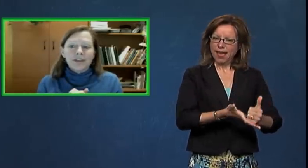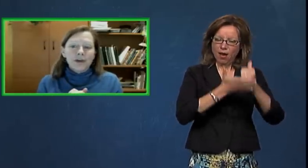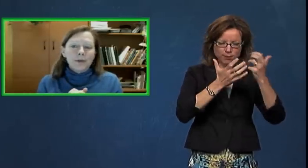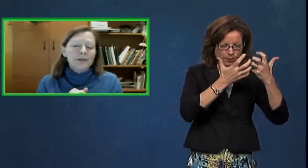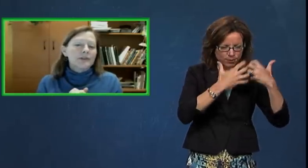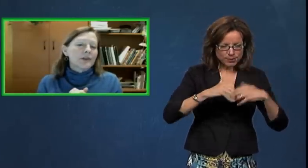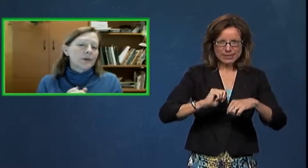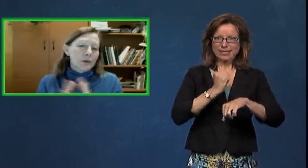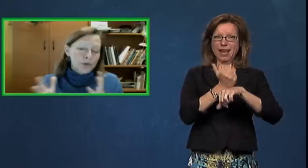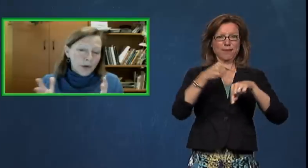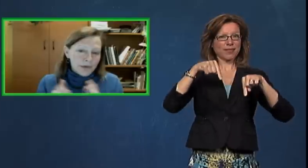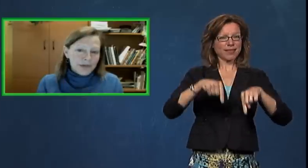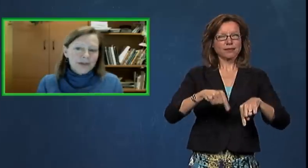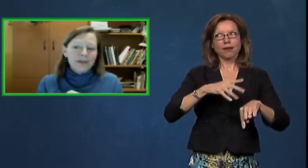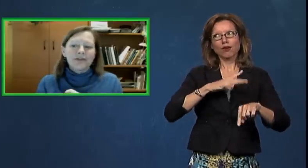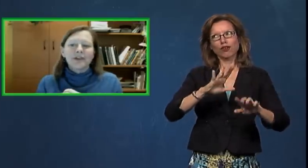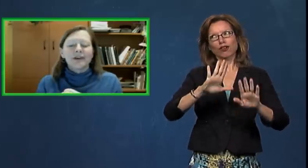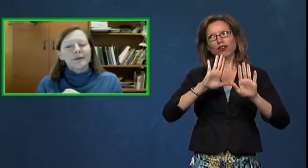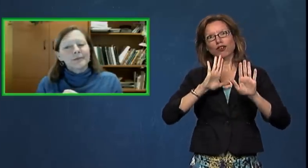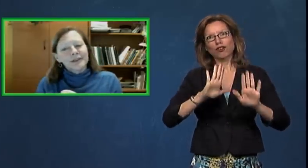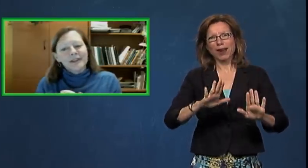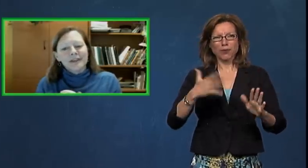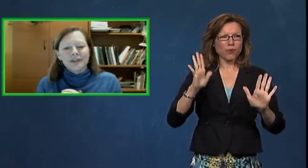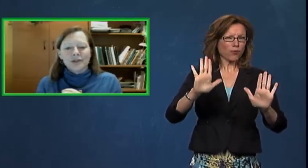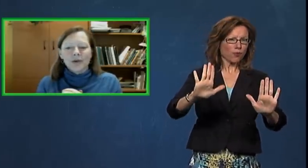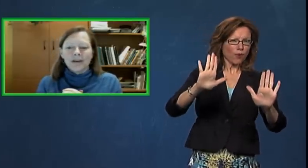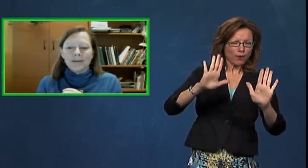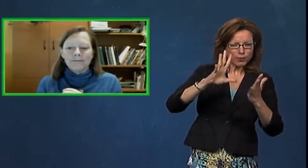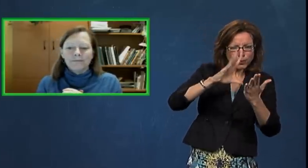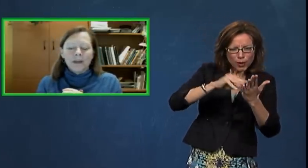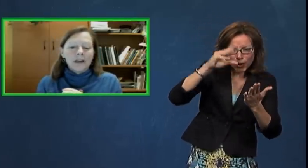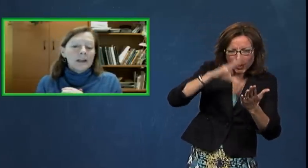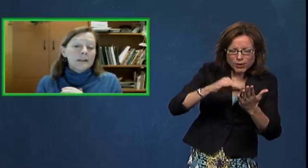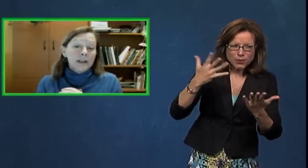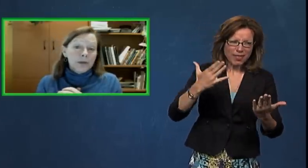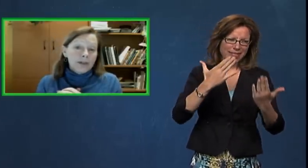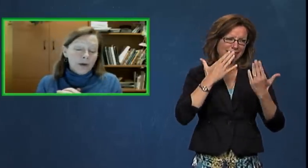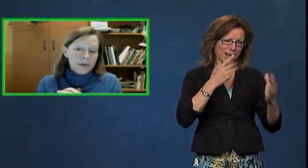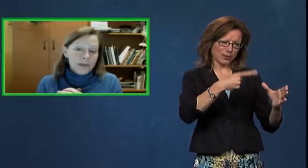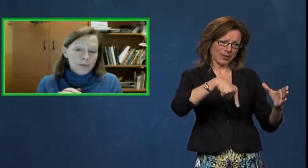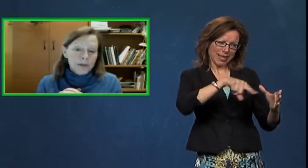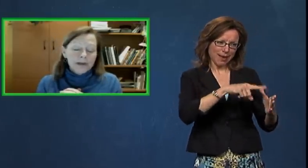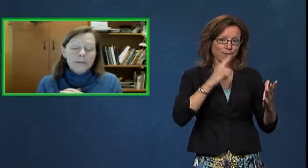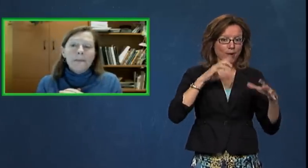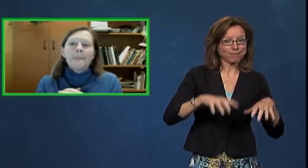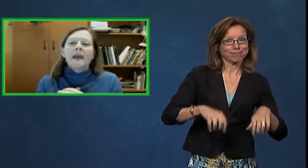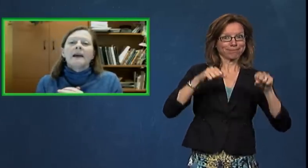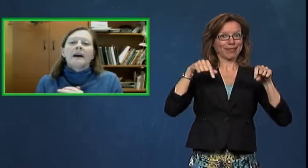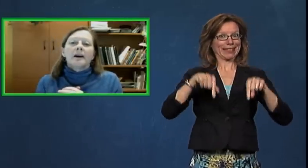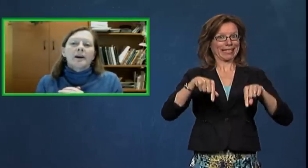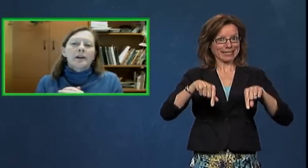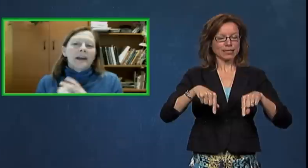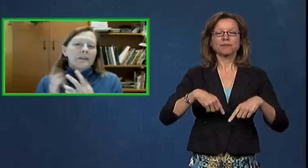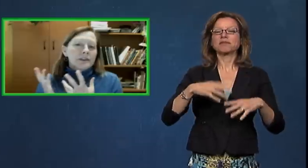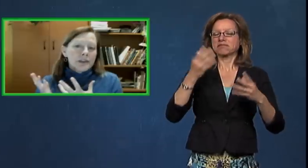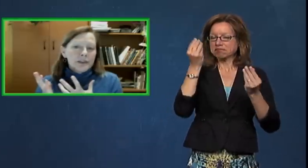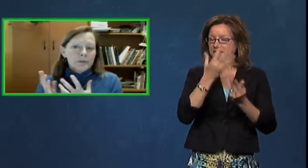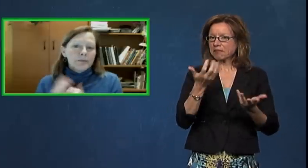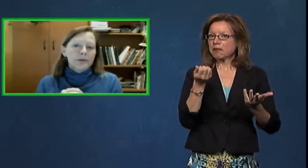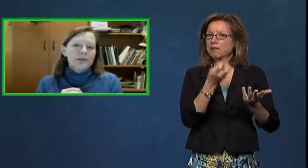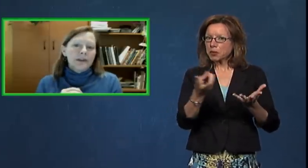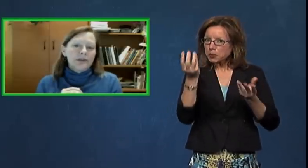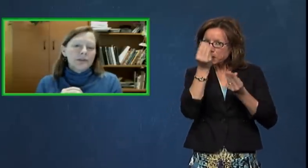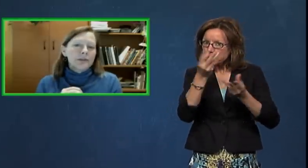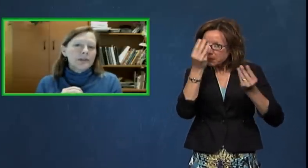learning environment, so kudos to them for giving this a try. A little bit of housekeeping. I have a